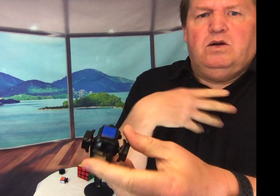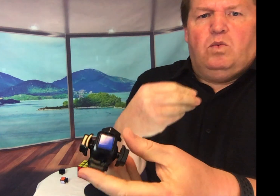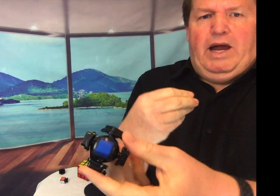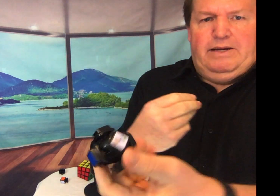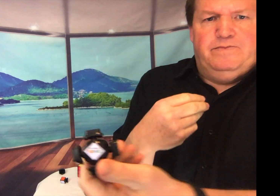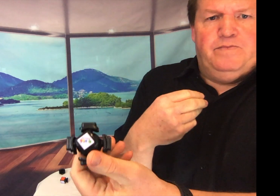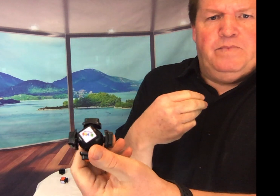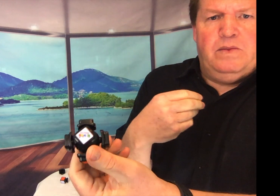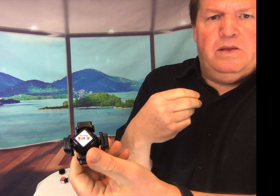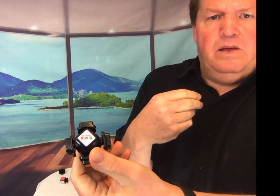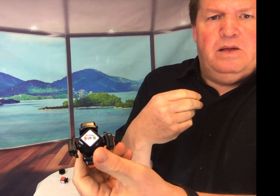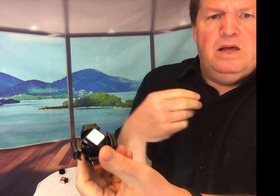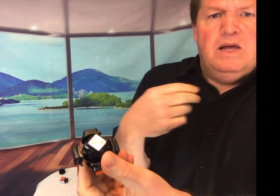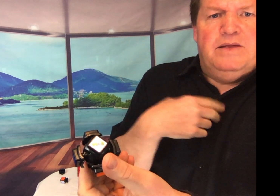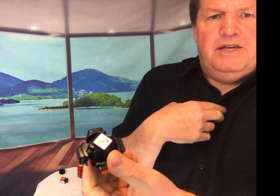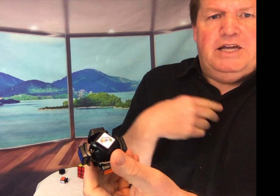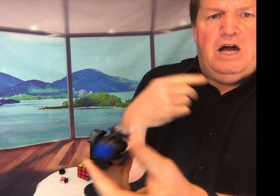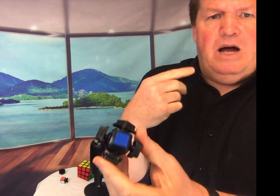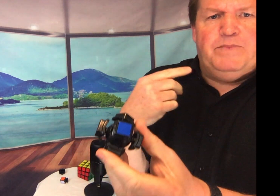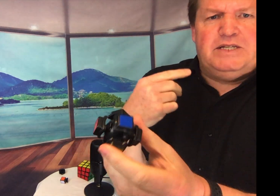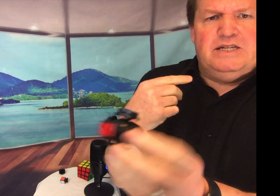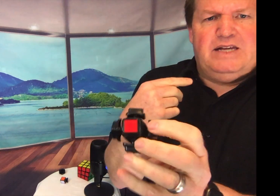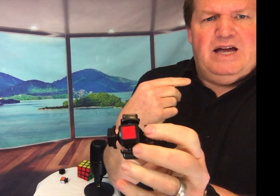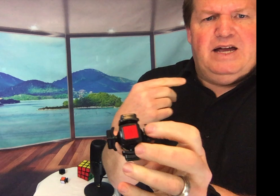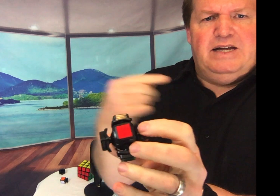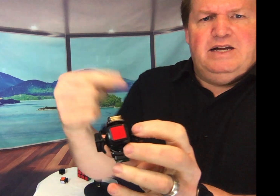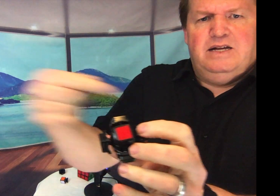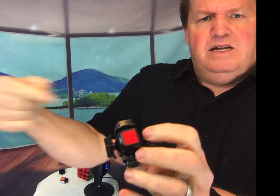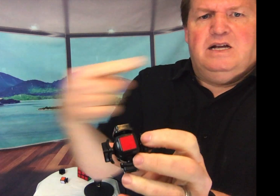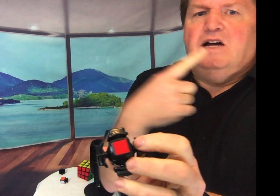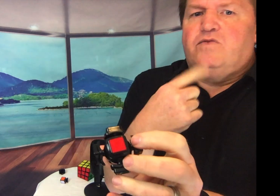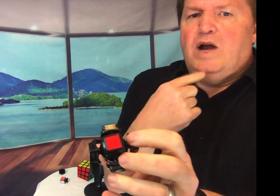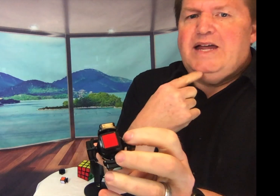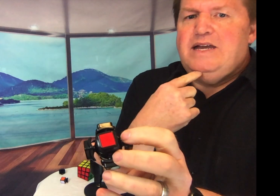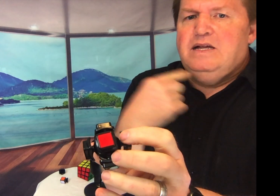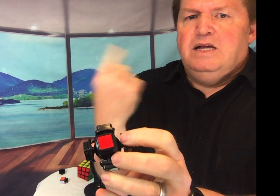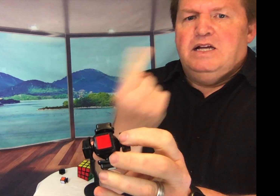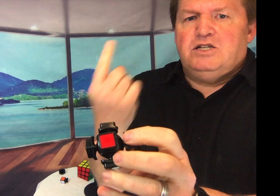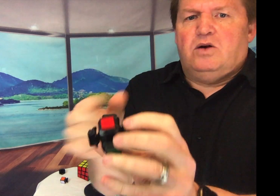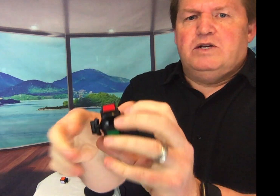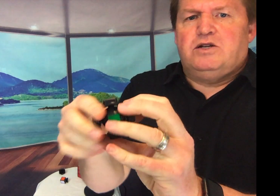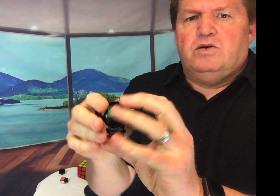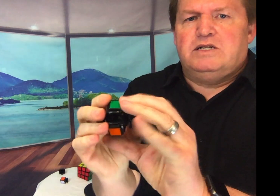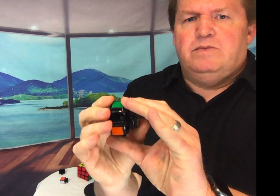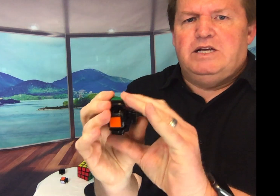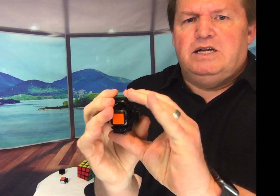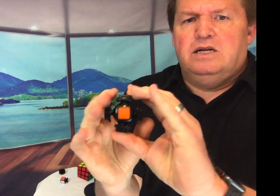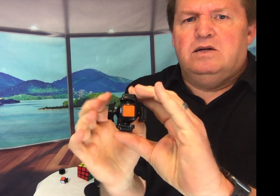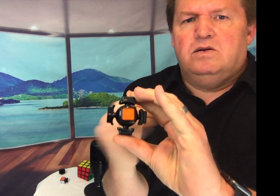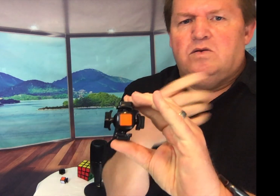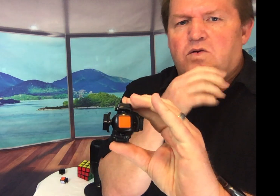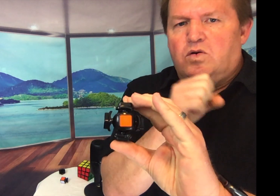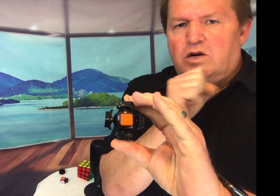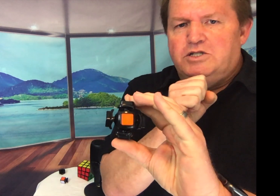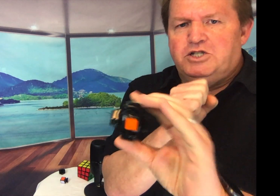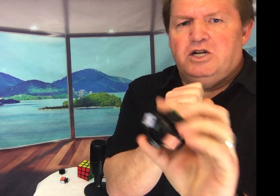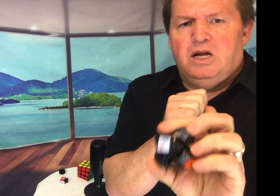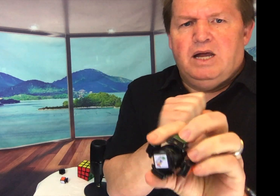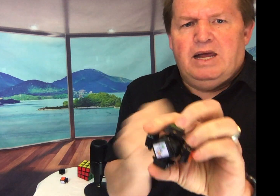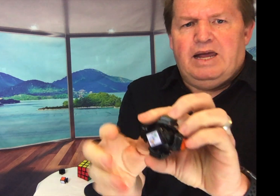white. The opposite side of red is always going to be orange.